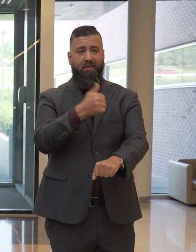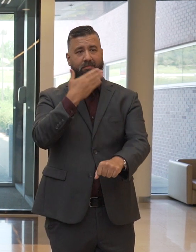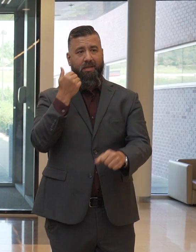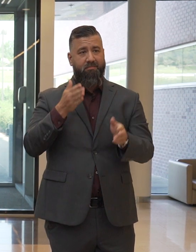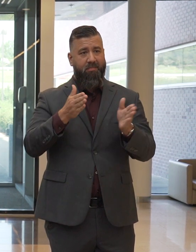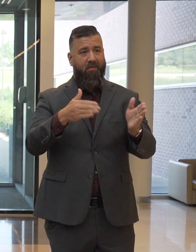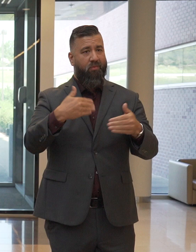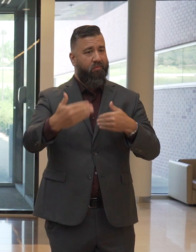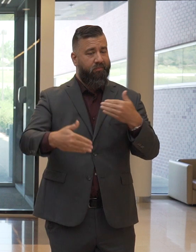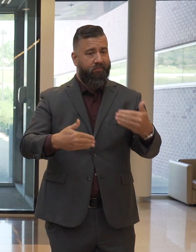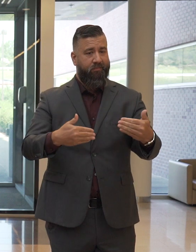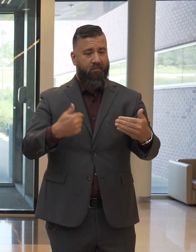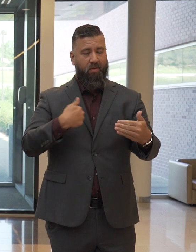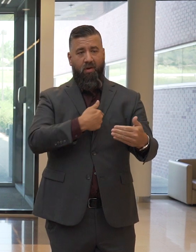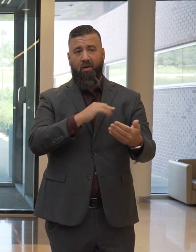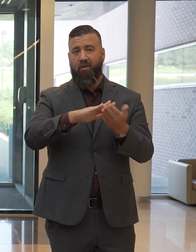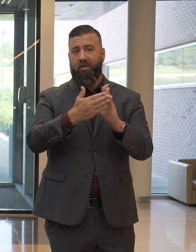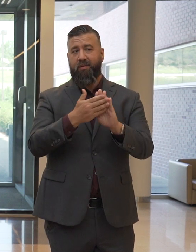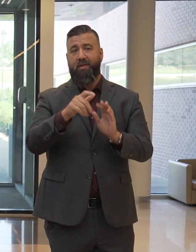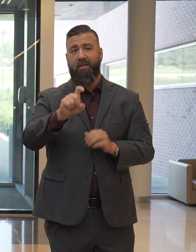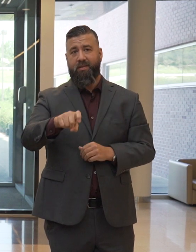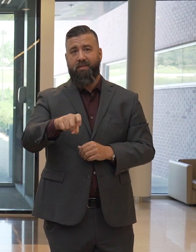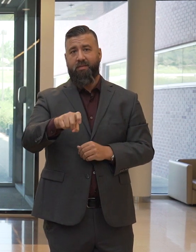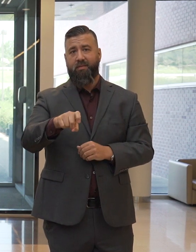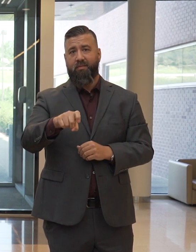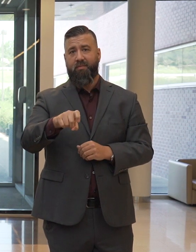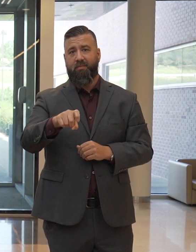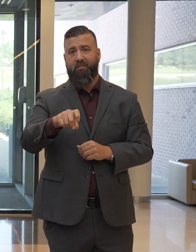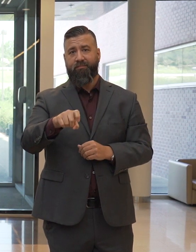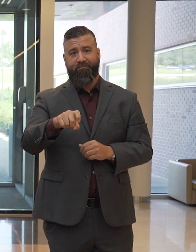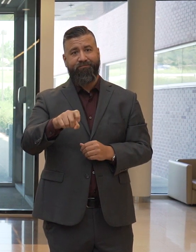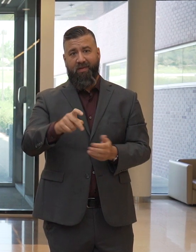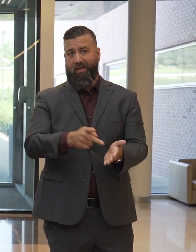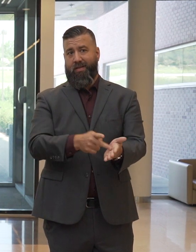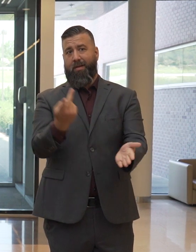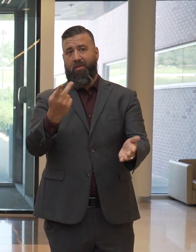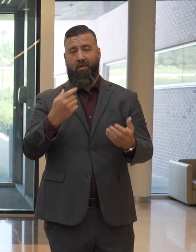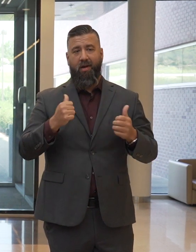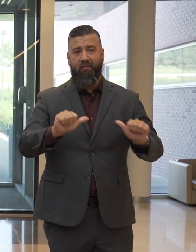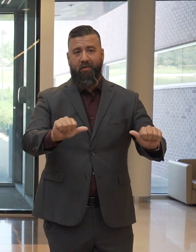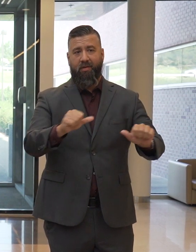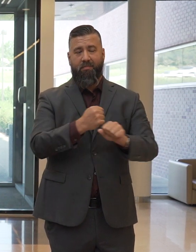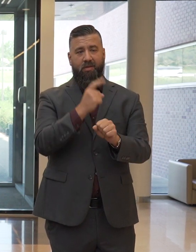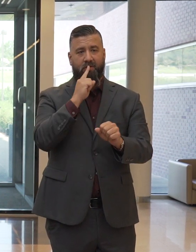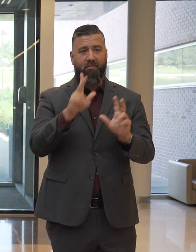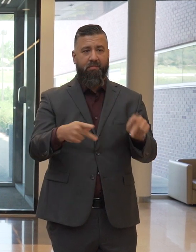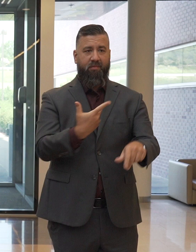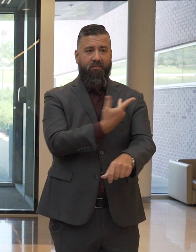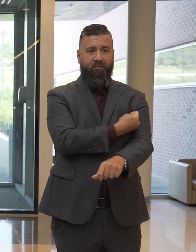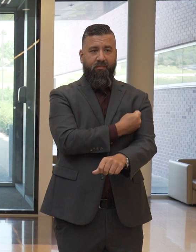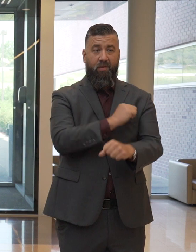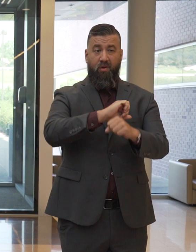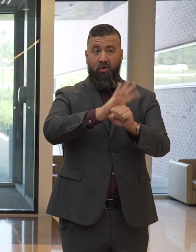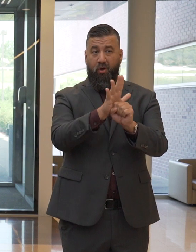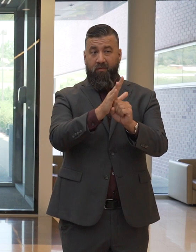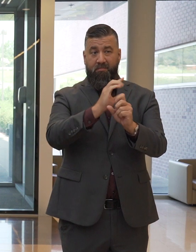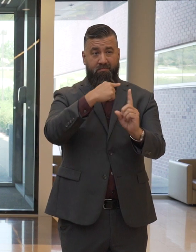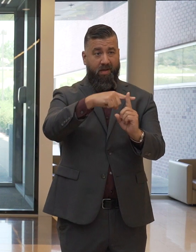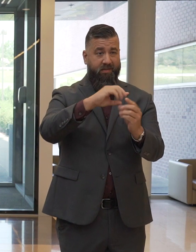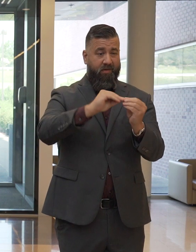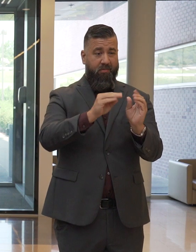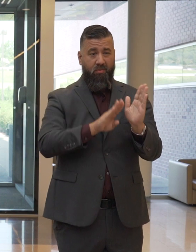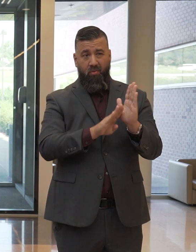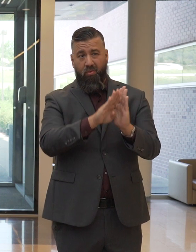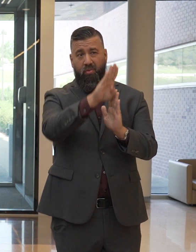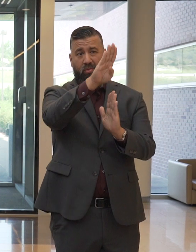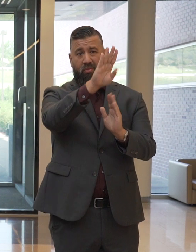forward. And our community we must redouble our effort to get people vaccinated. COVID cases are on the rise. They're